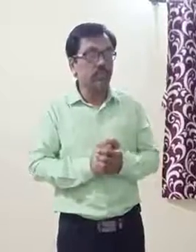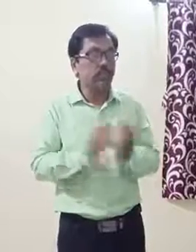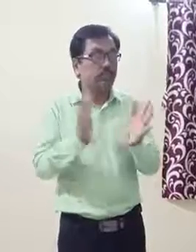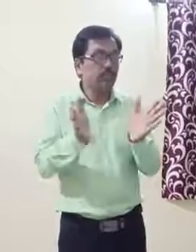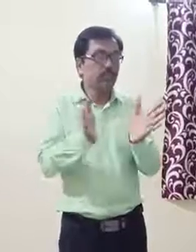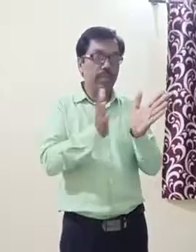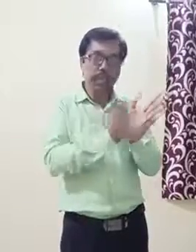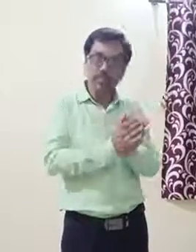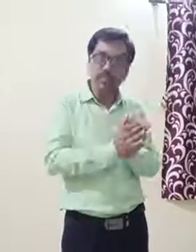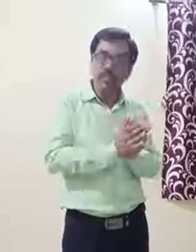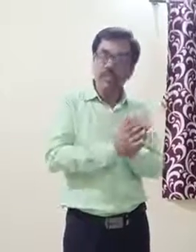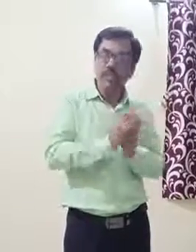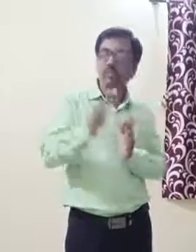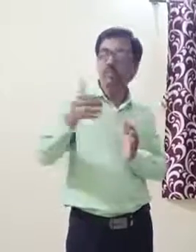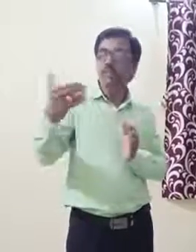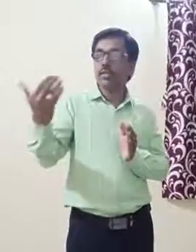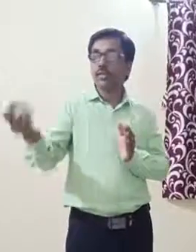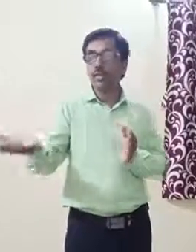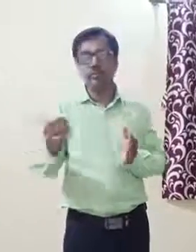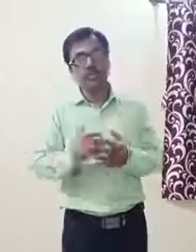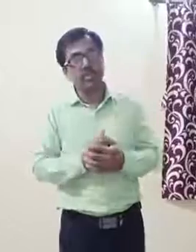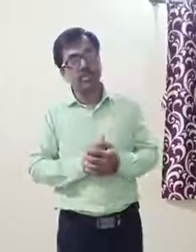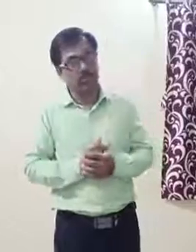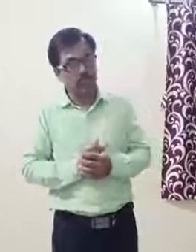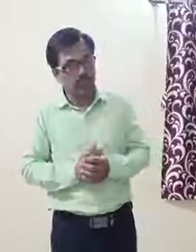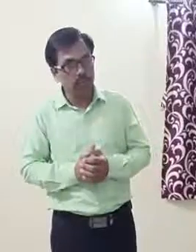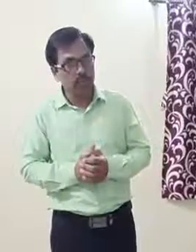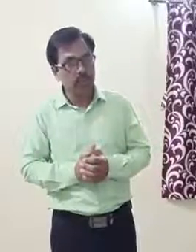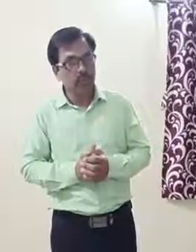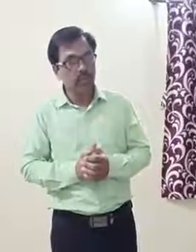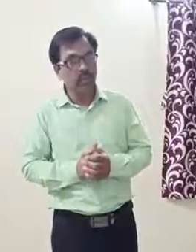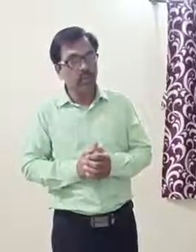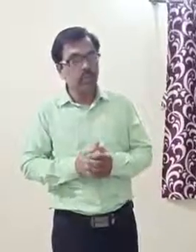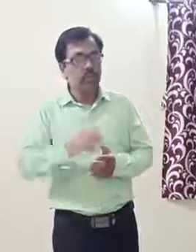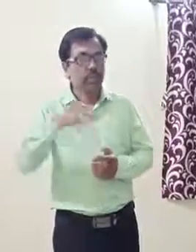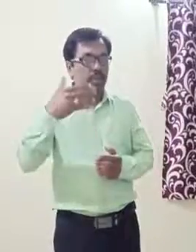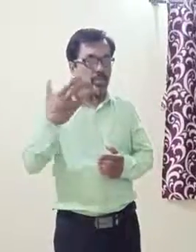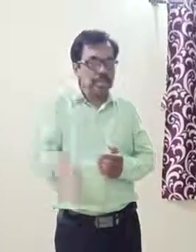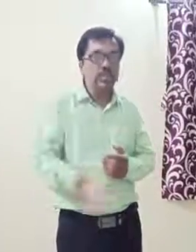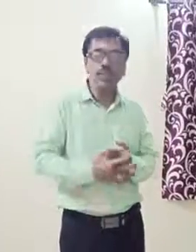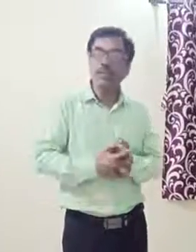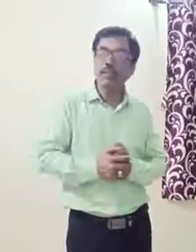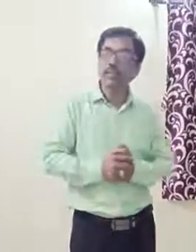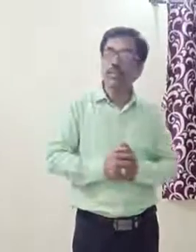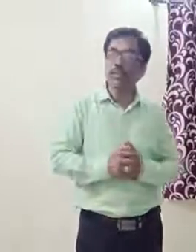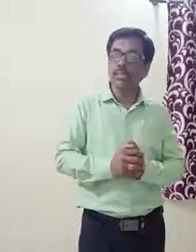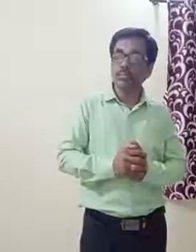some people were happy and some people were not happy with the Napoleon's rule. So the next question of this topic